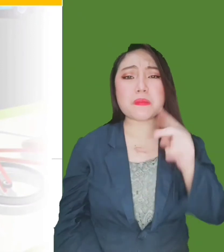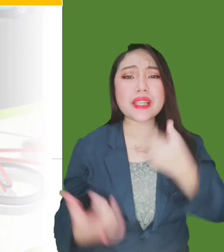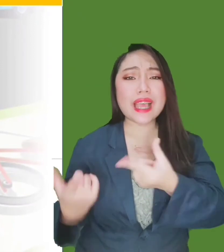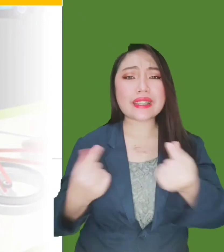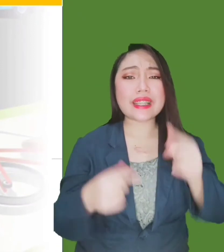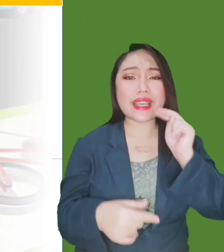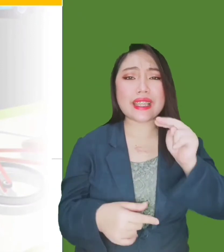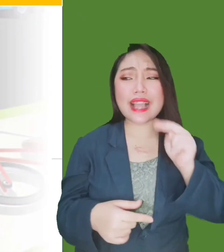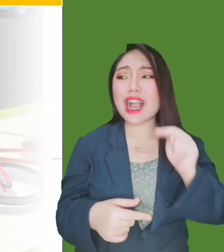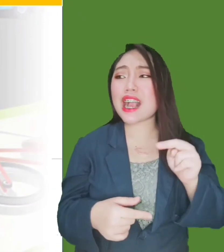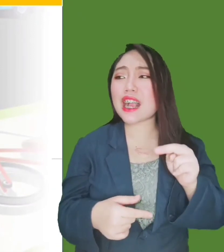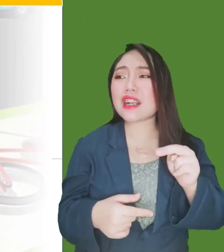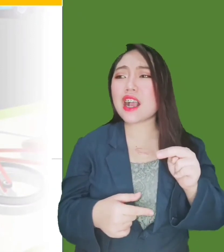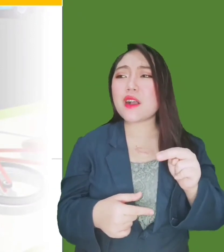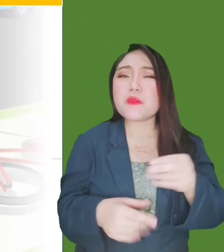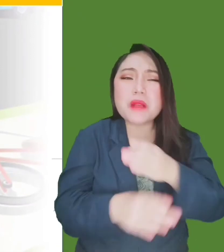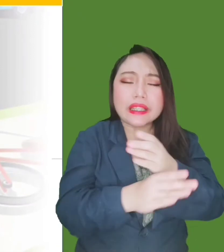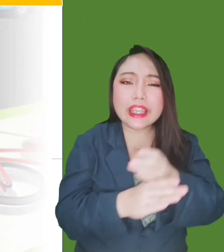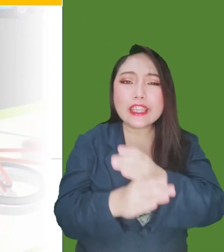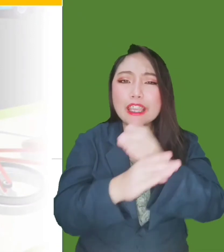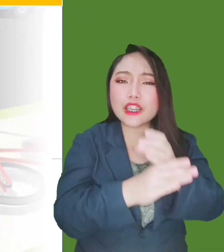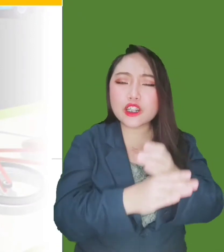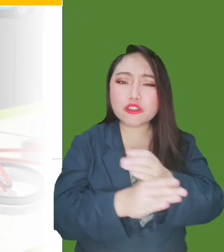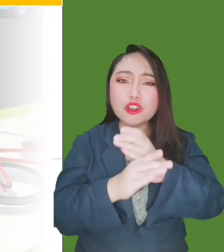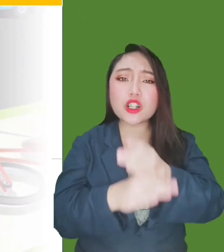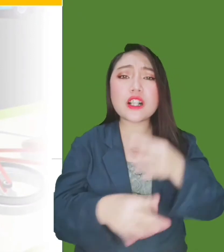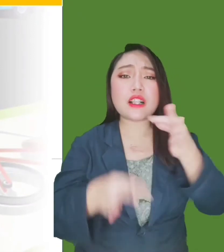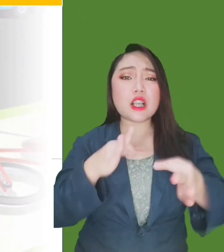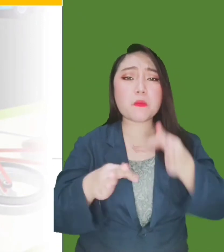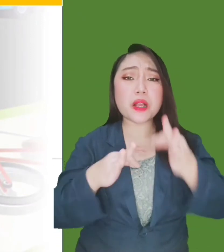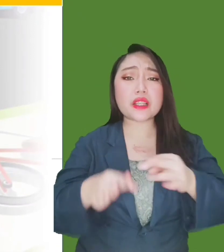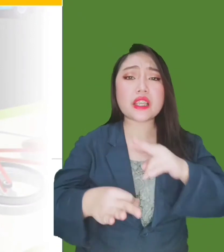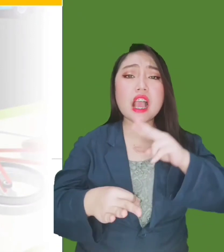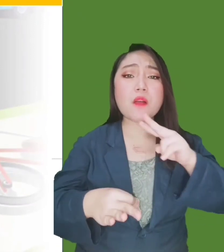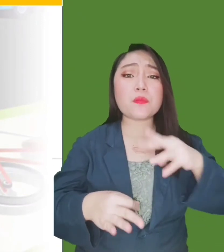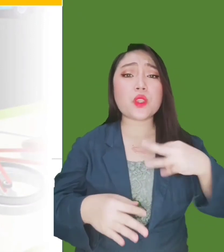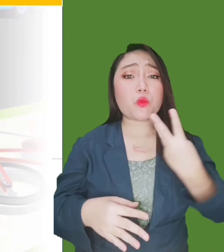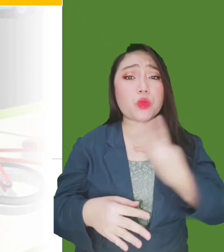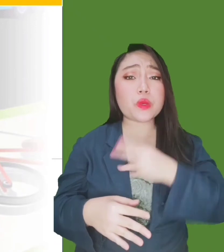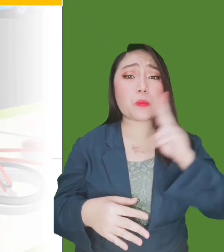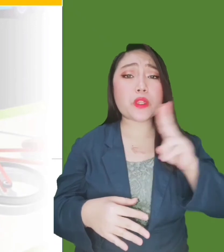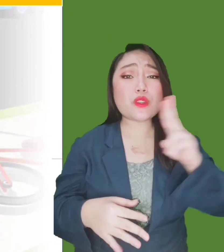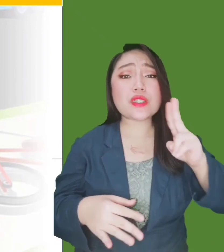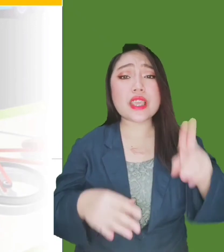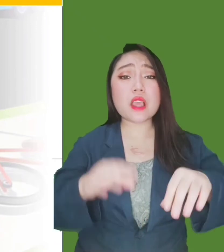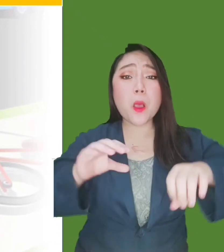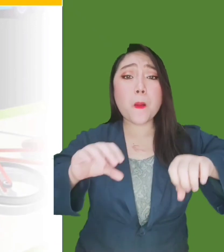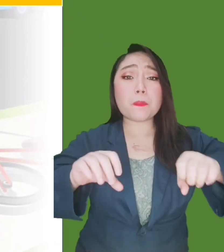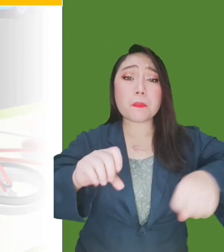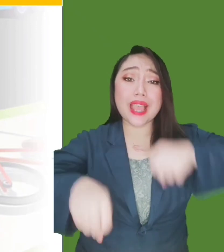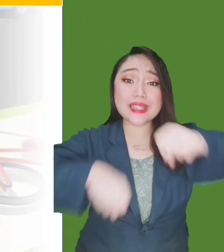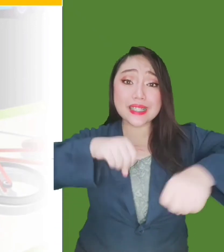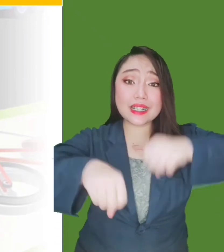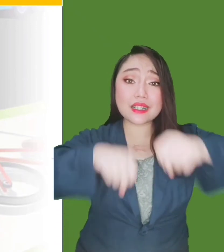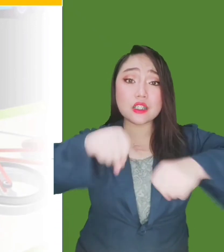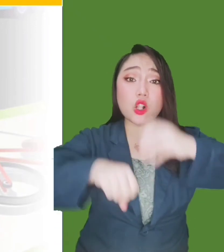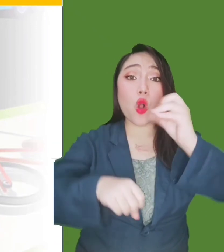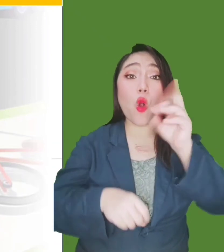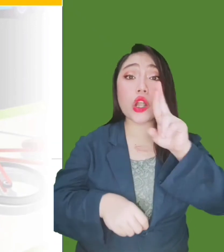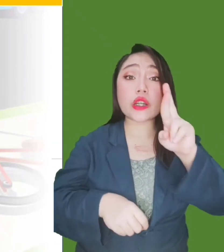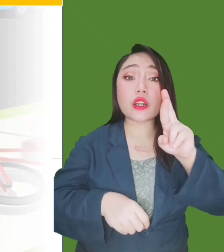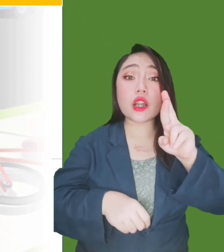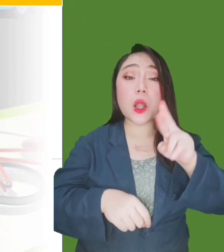Next question. Why do we need to be careful when we are using